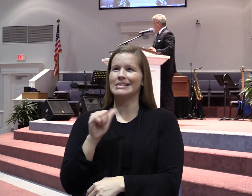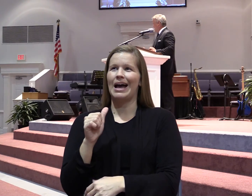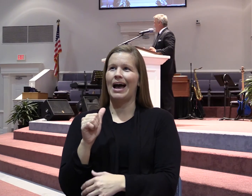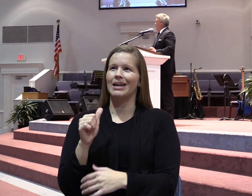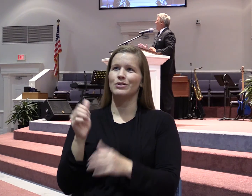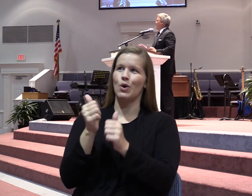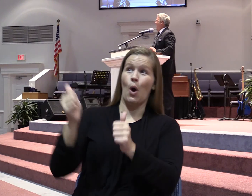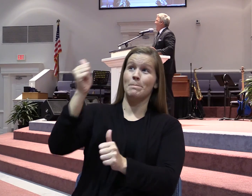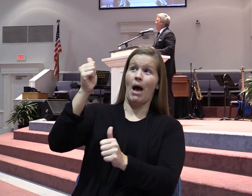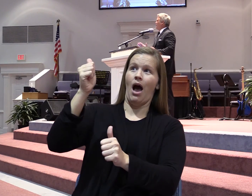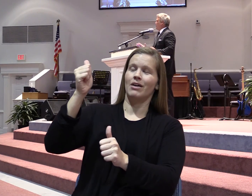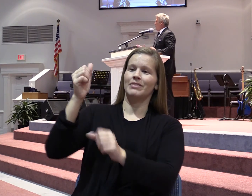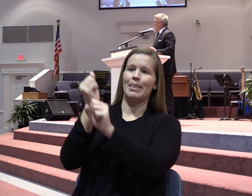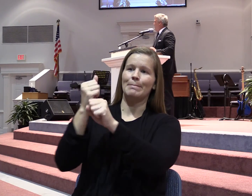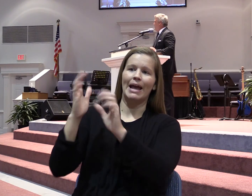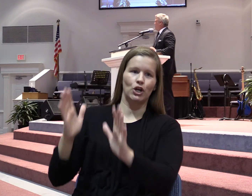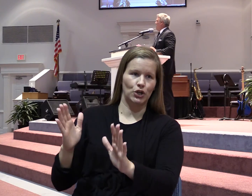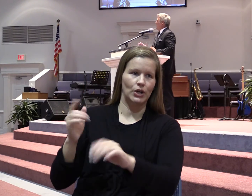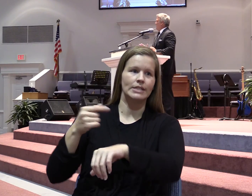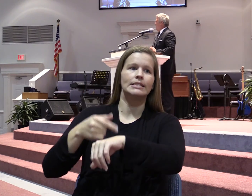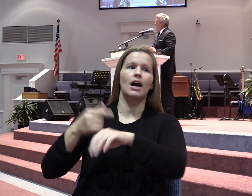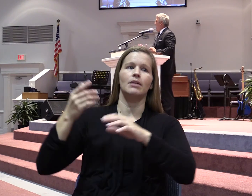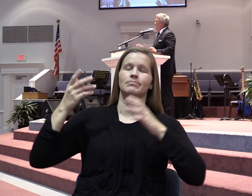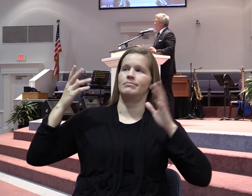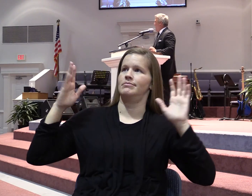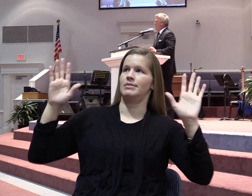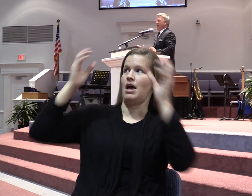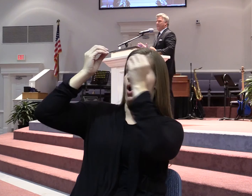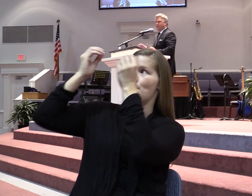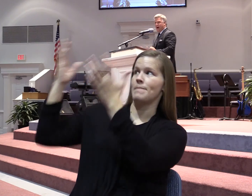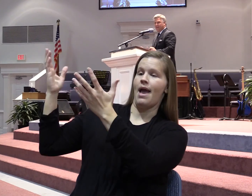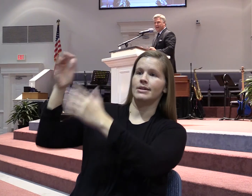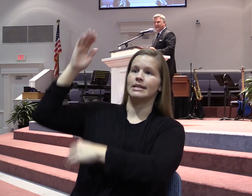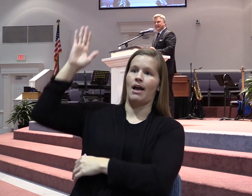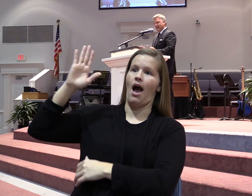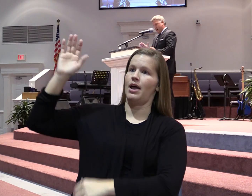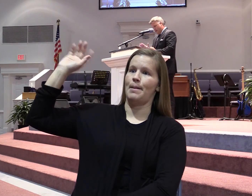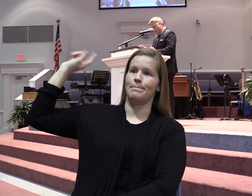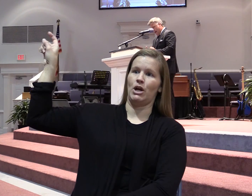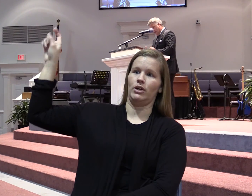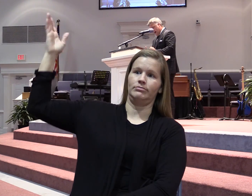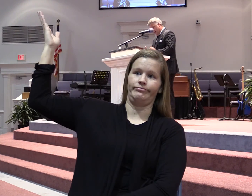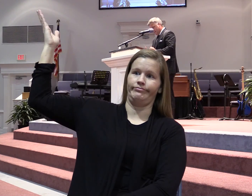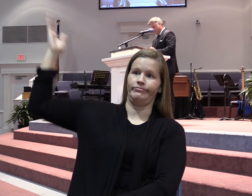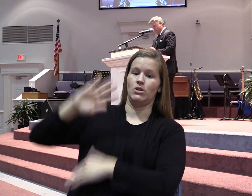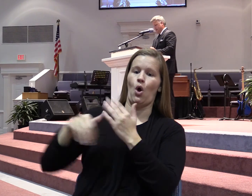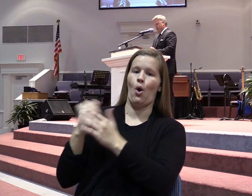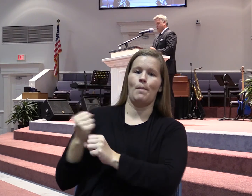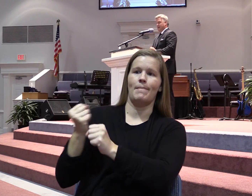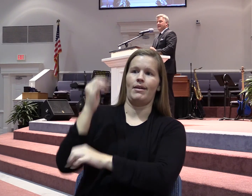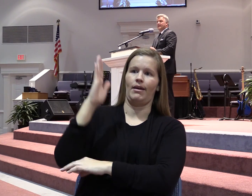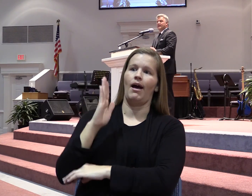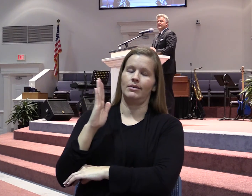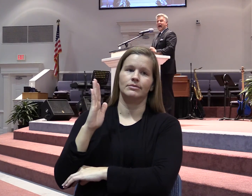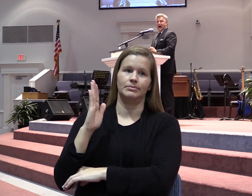creator. But time surrenders to the divine will and providence of Almighty God.